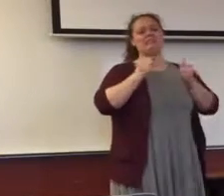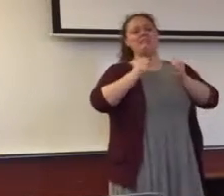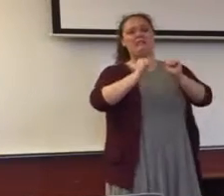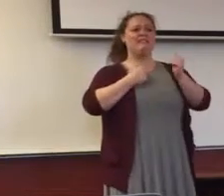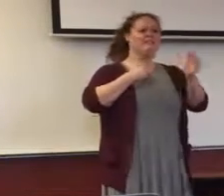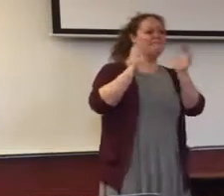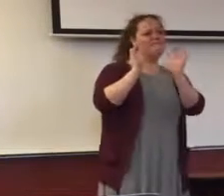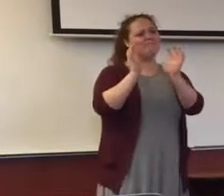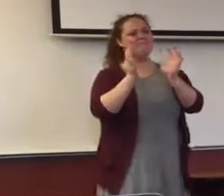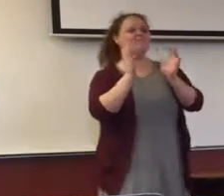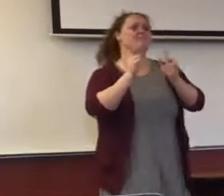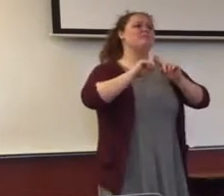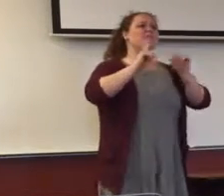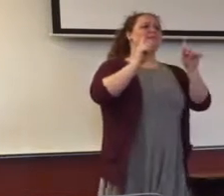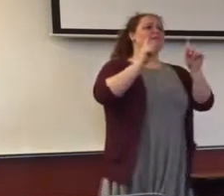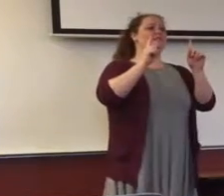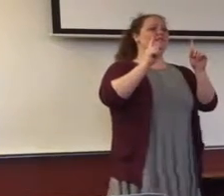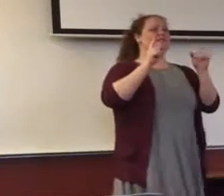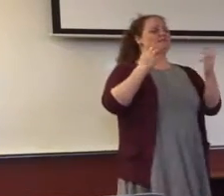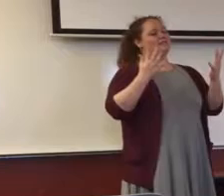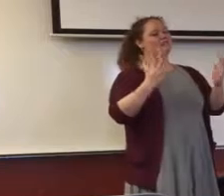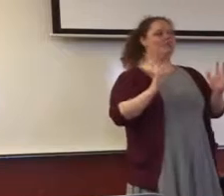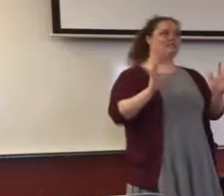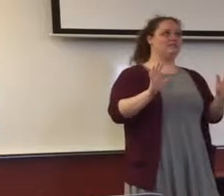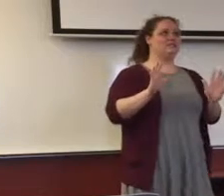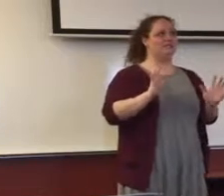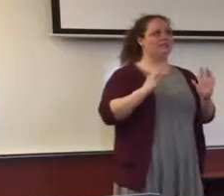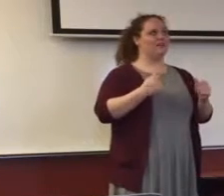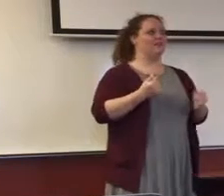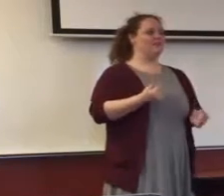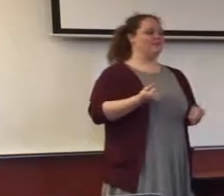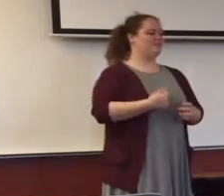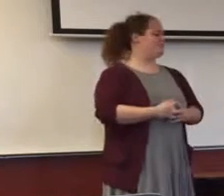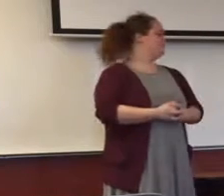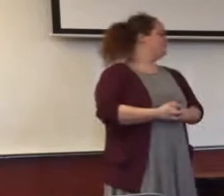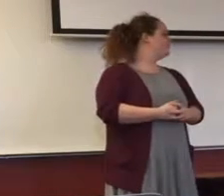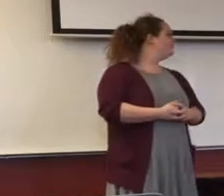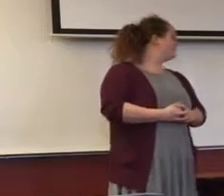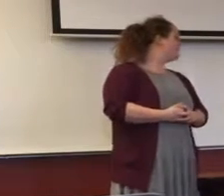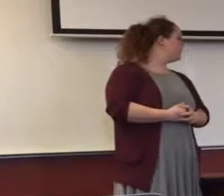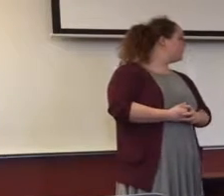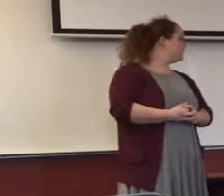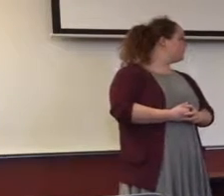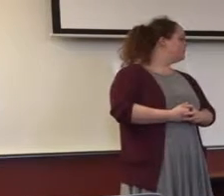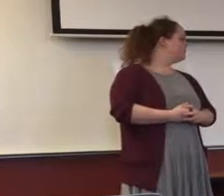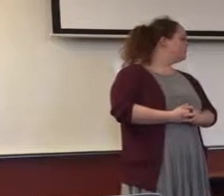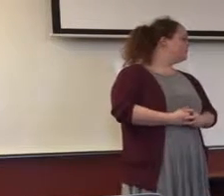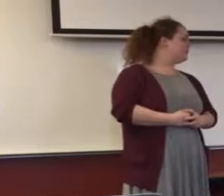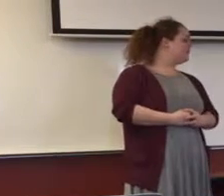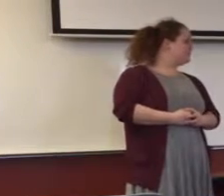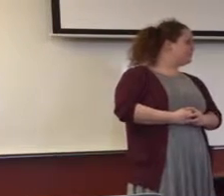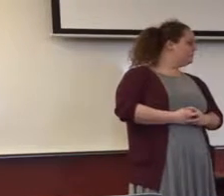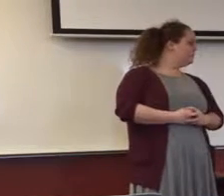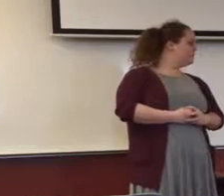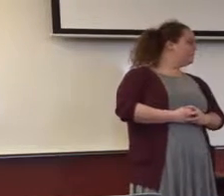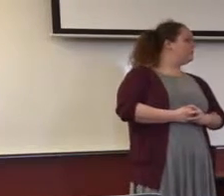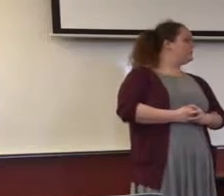no, it's not about you. They all prefer me. They do. They come in there and like, Betsy, the